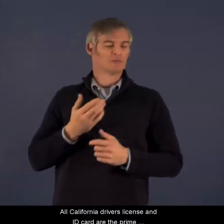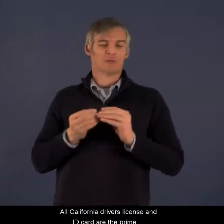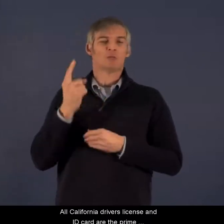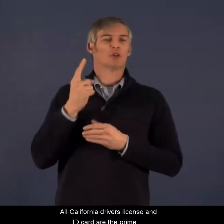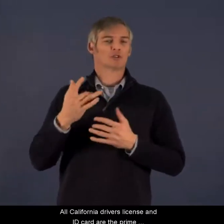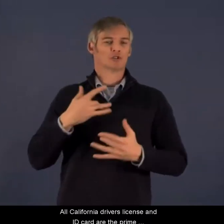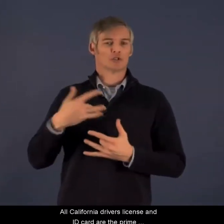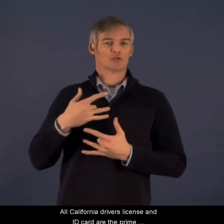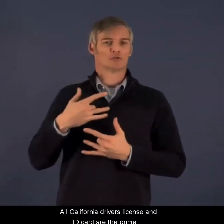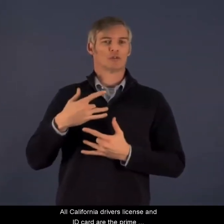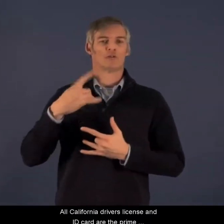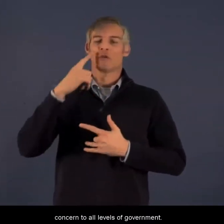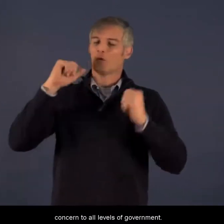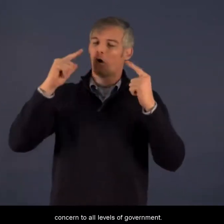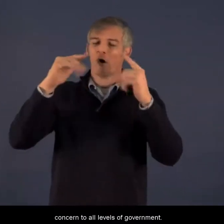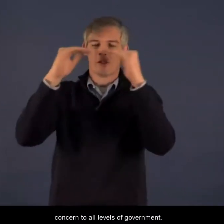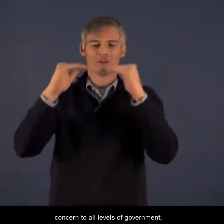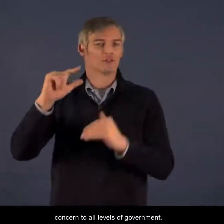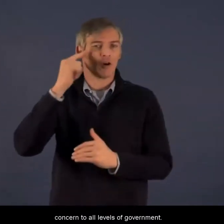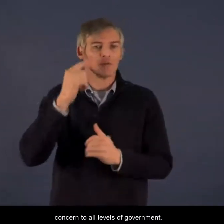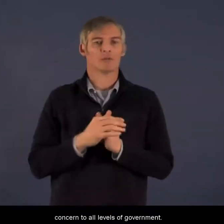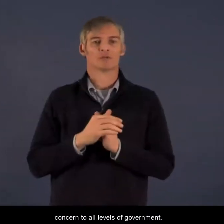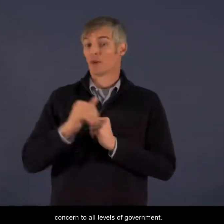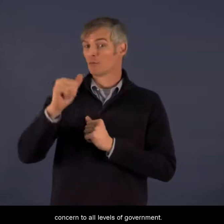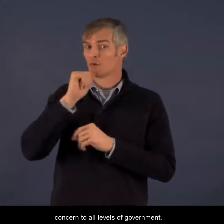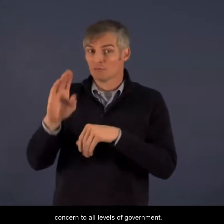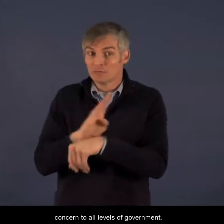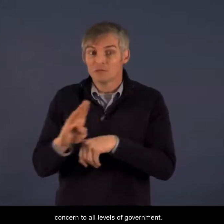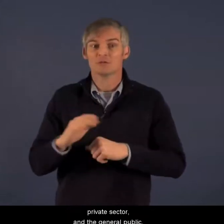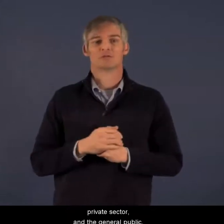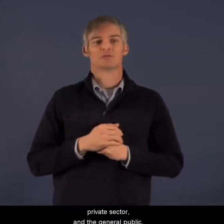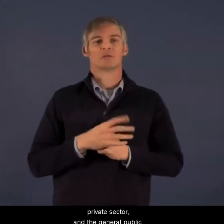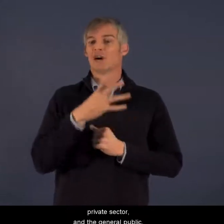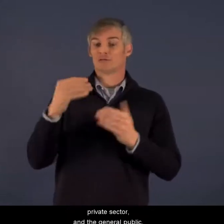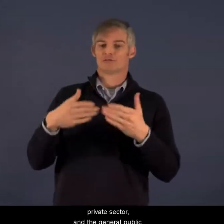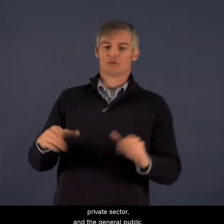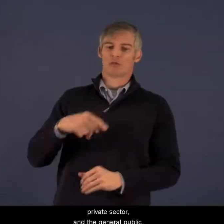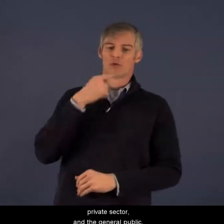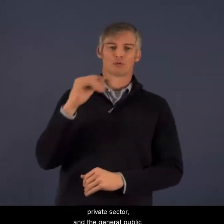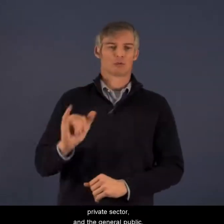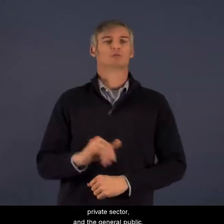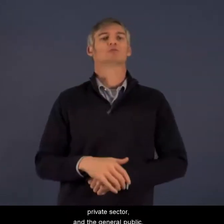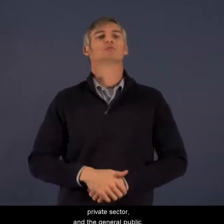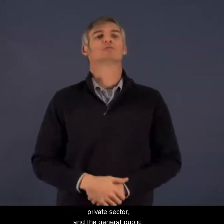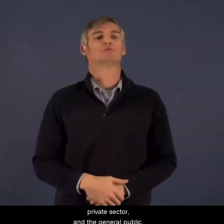cards are the prime concern to all levels of government, the private sector, and the general